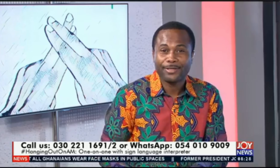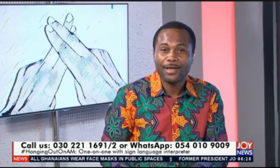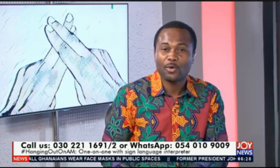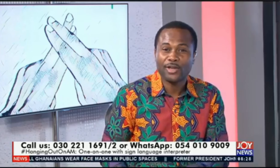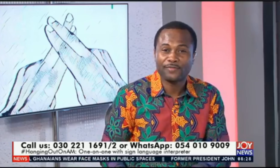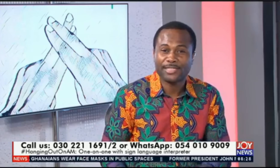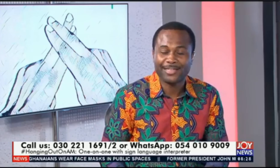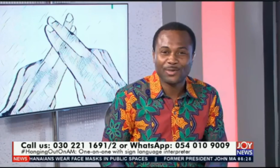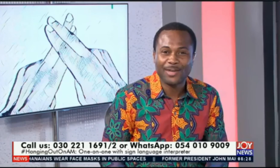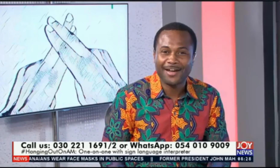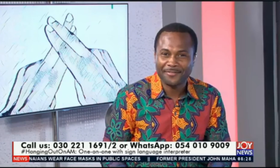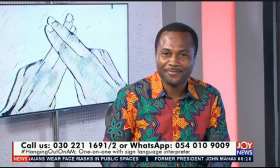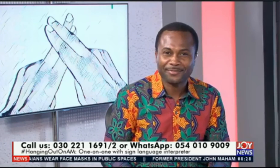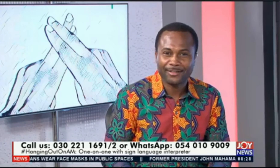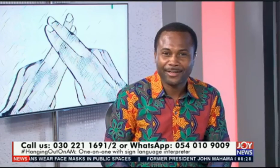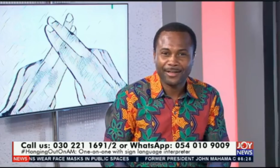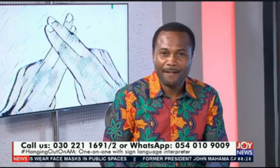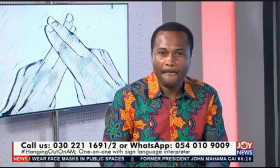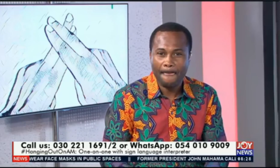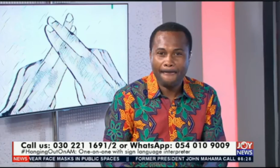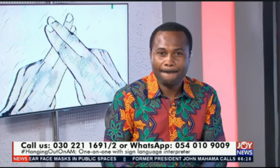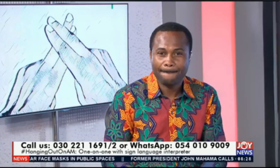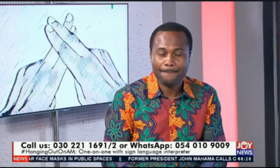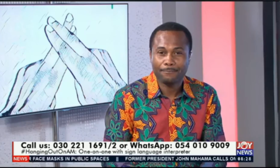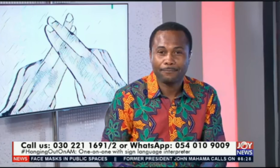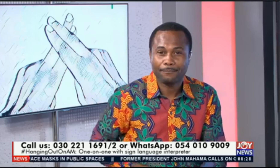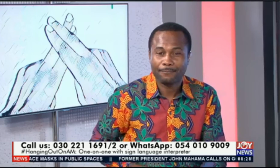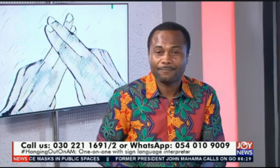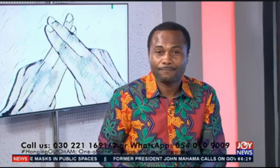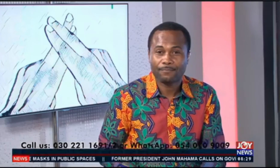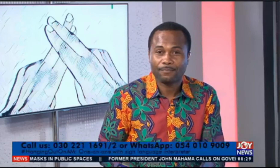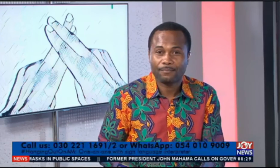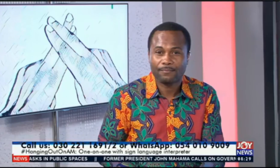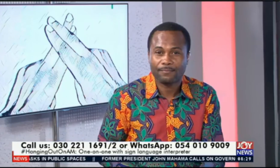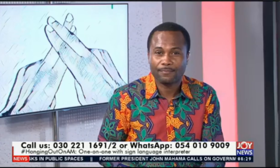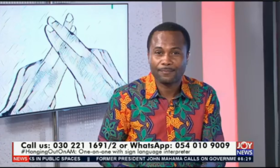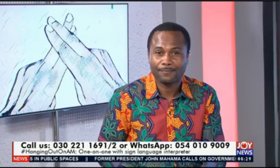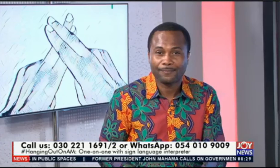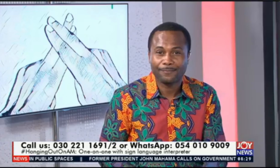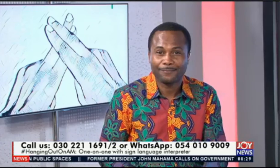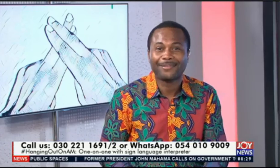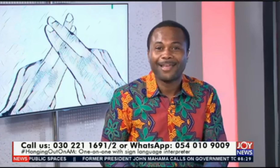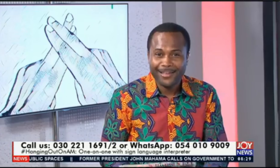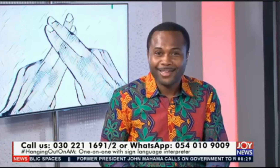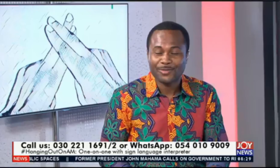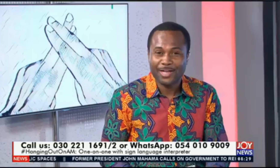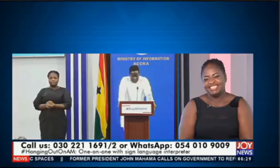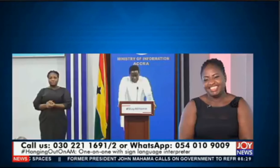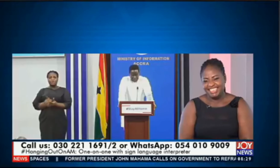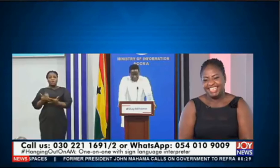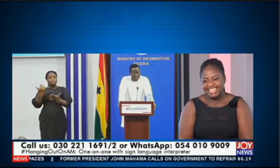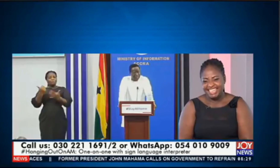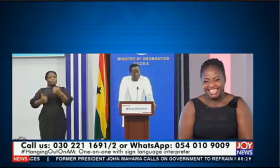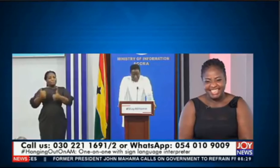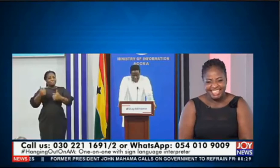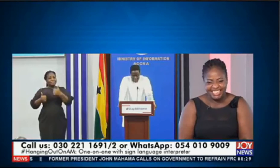Hello. Yeah, what do you have to say to Love? Okay, Roland. Tell Love, my name is Atudadzi. Yes, I just when